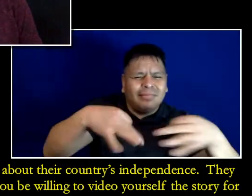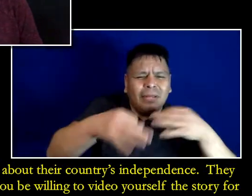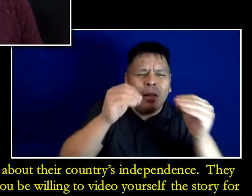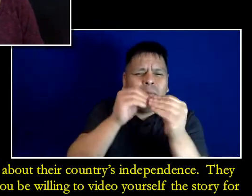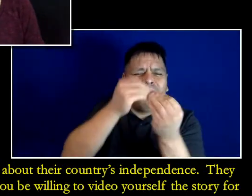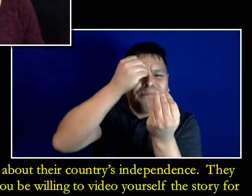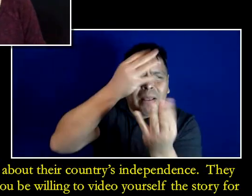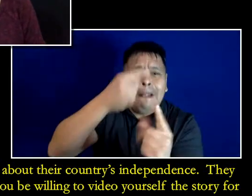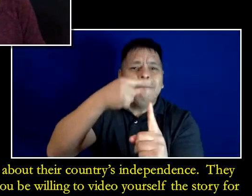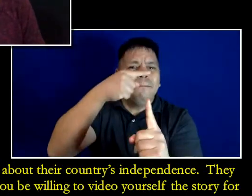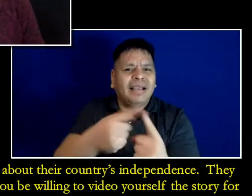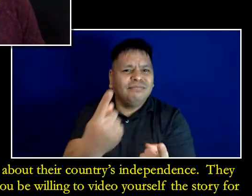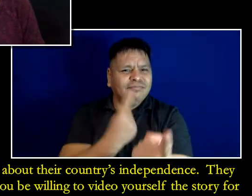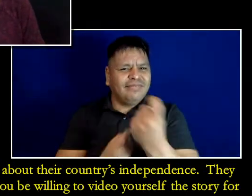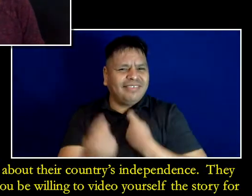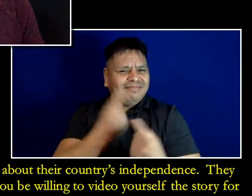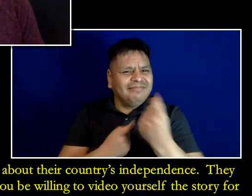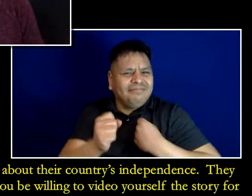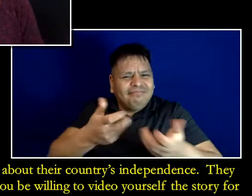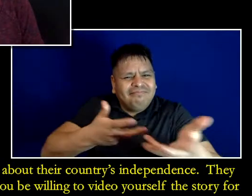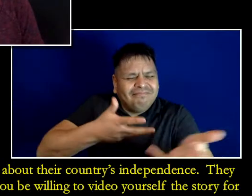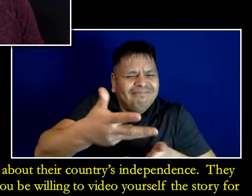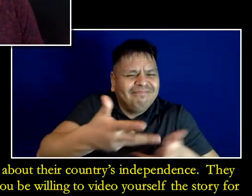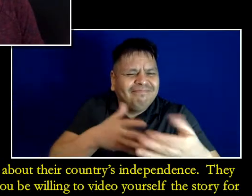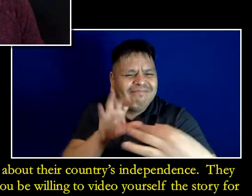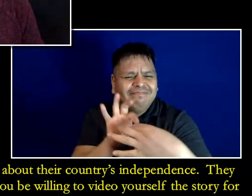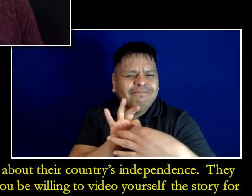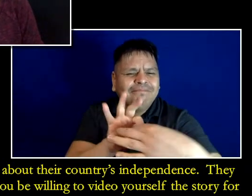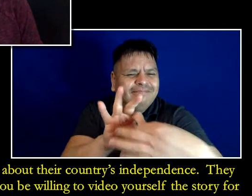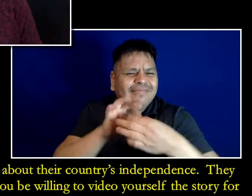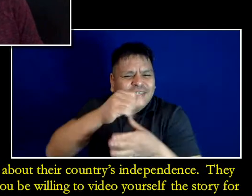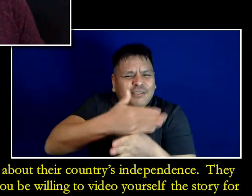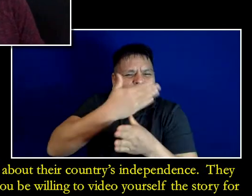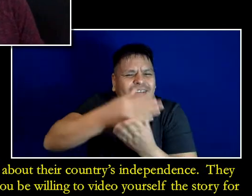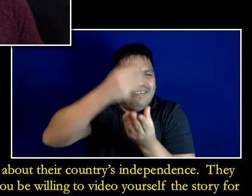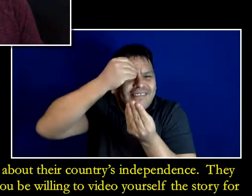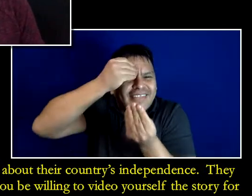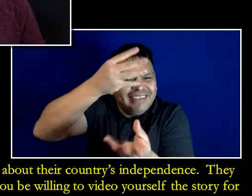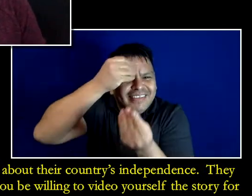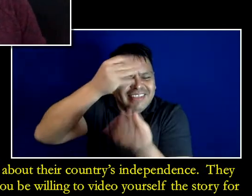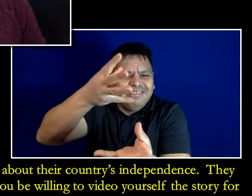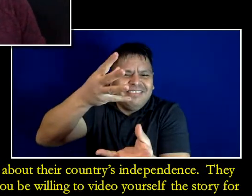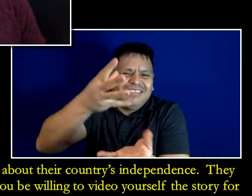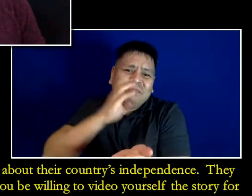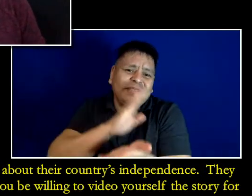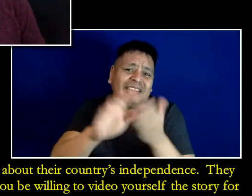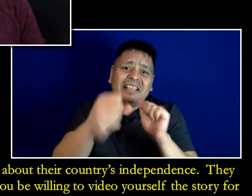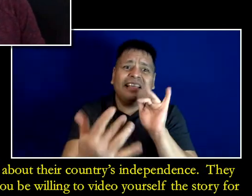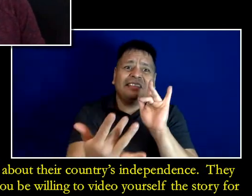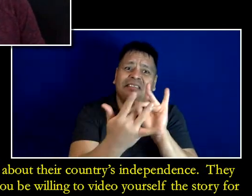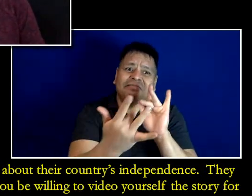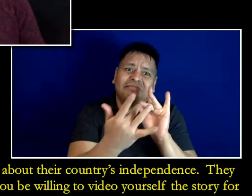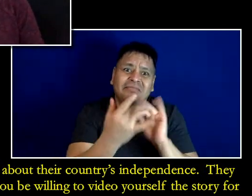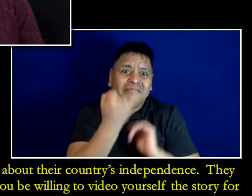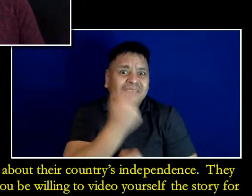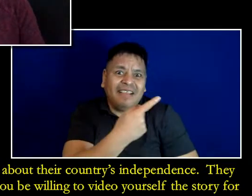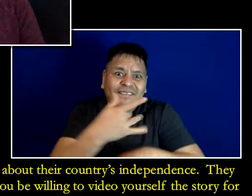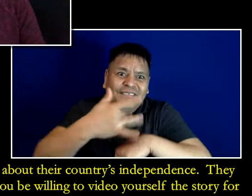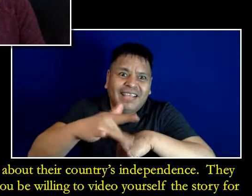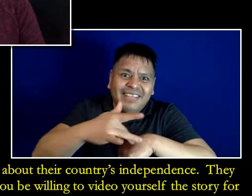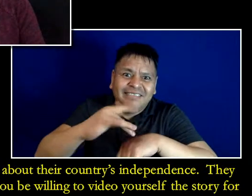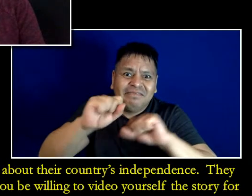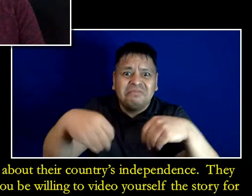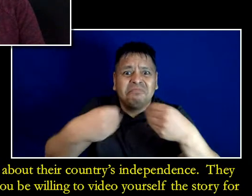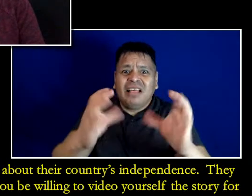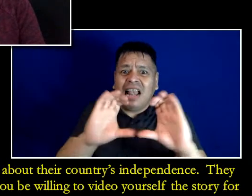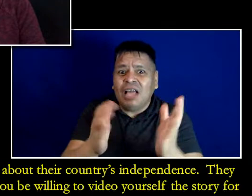upload information because you want to capture that audience in sign language. And a live session is really nice because of that interaction and